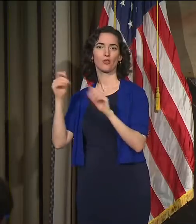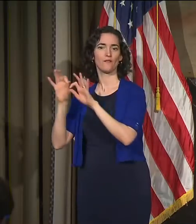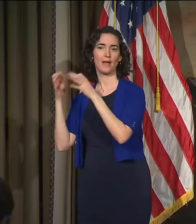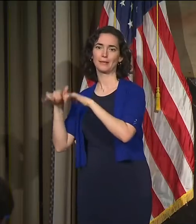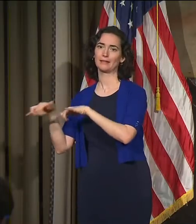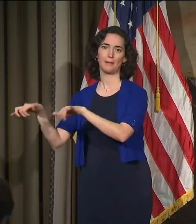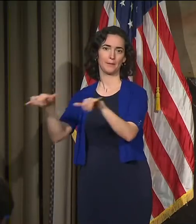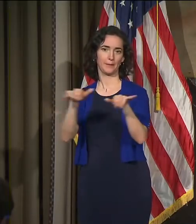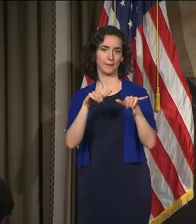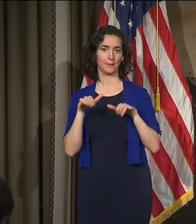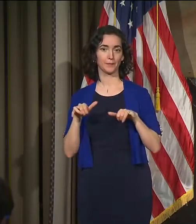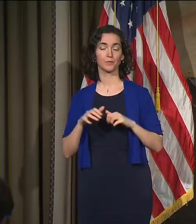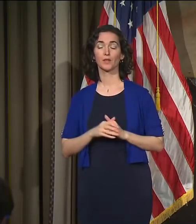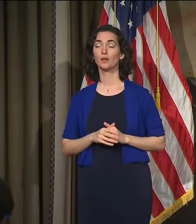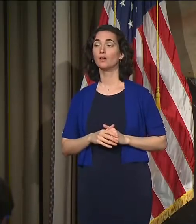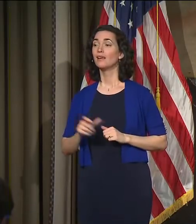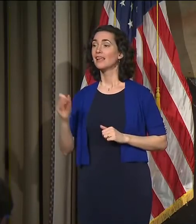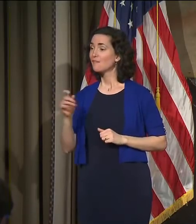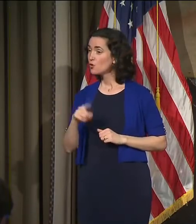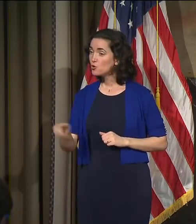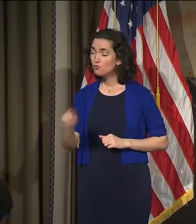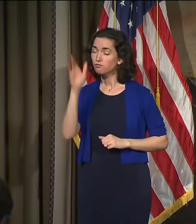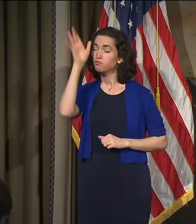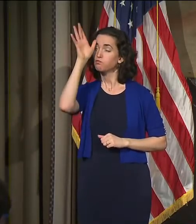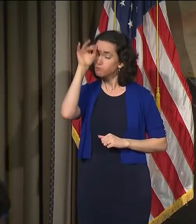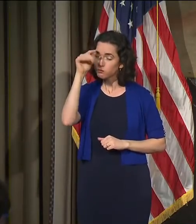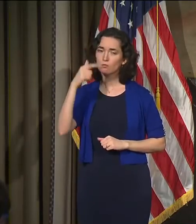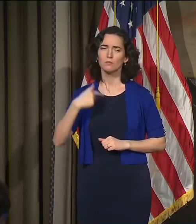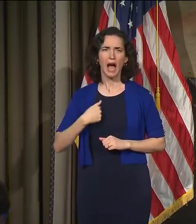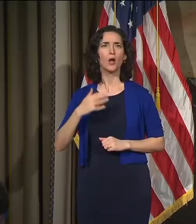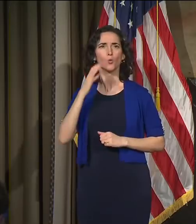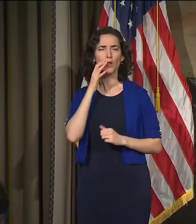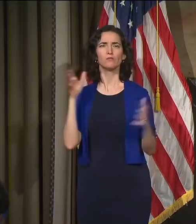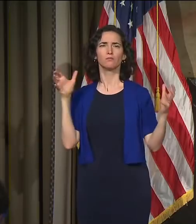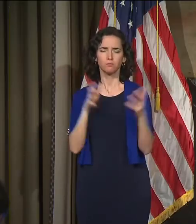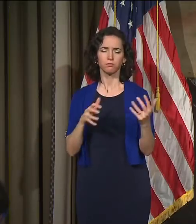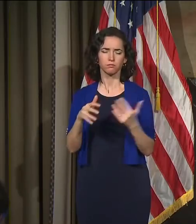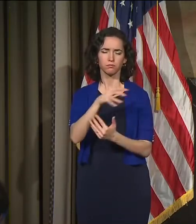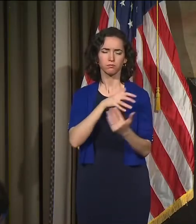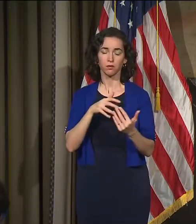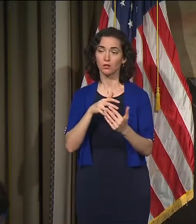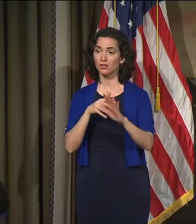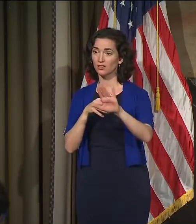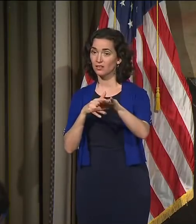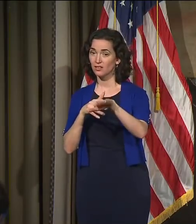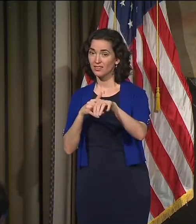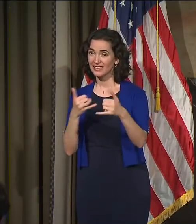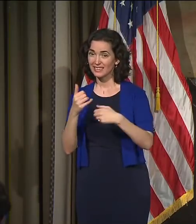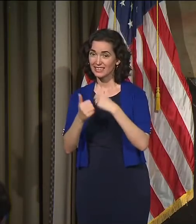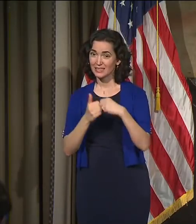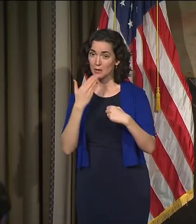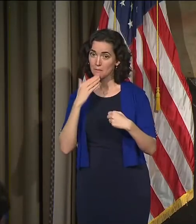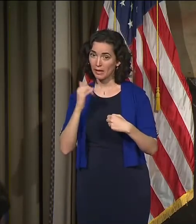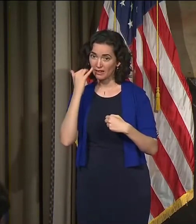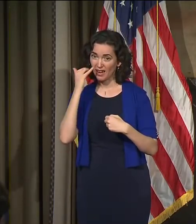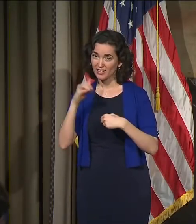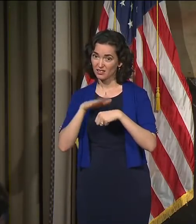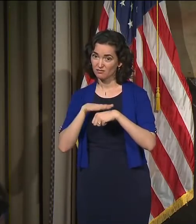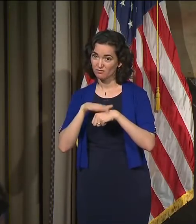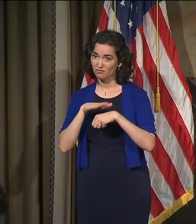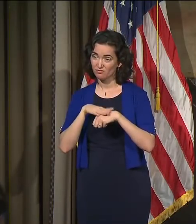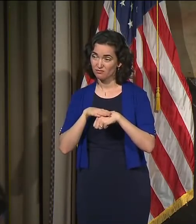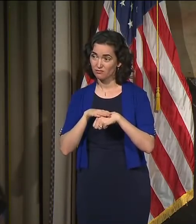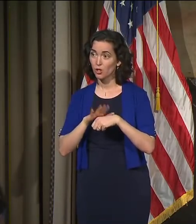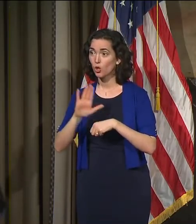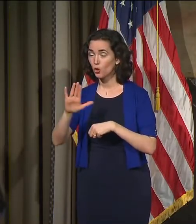If you are absolutely set on gathering with others, I'm going to repeat that it's a bad idea this year. Your Christmas this